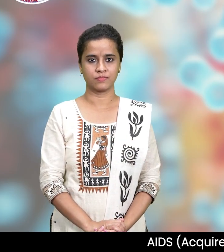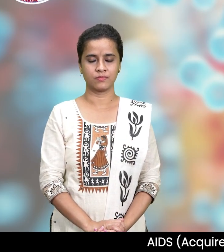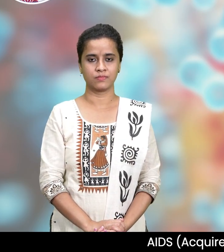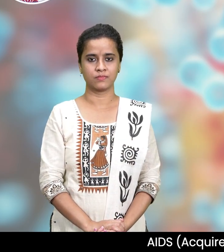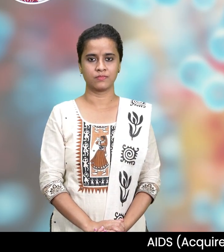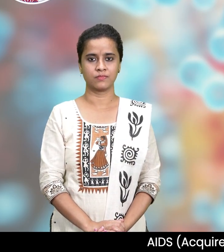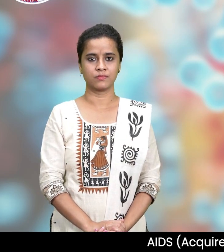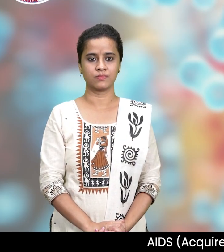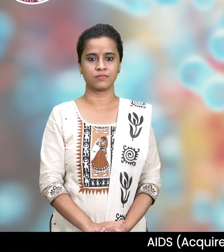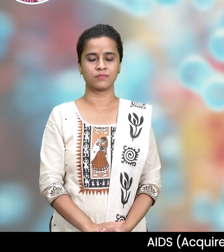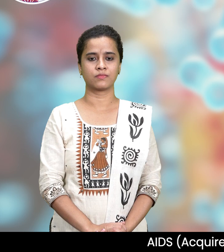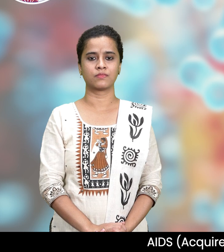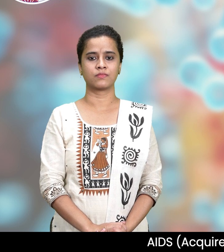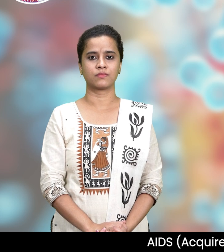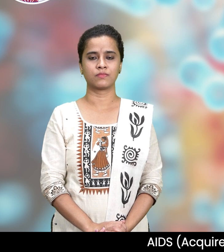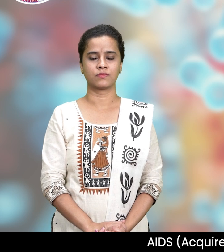immunodeficiency syndrome.